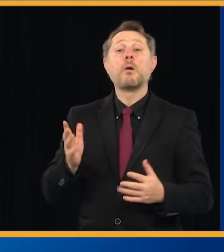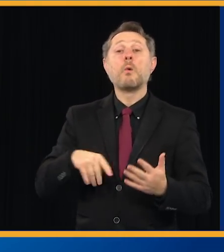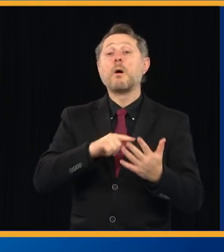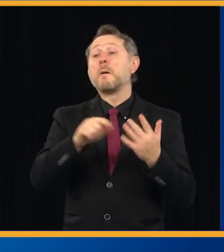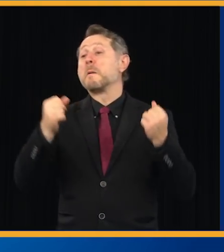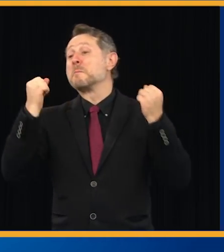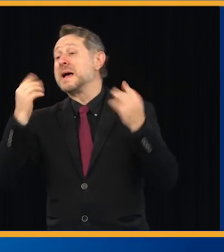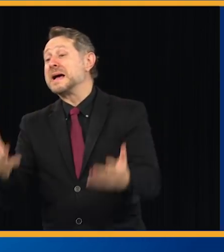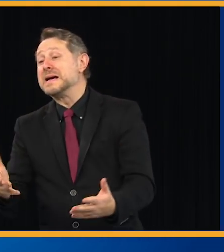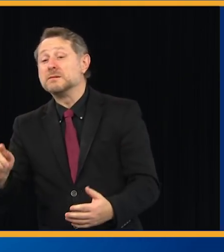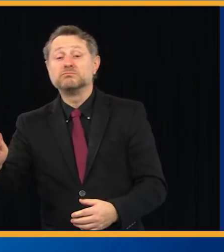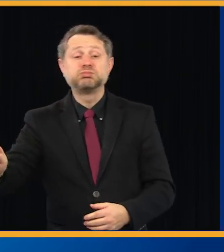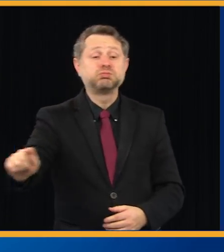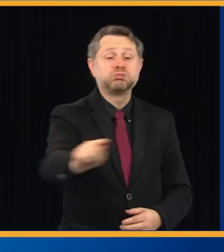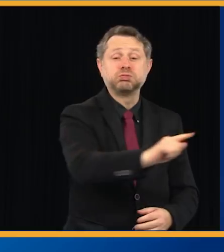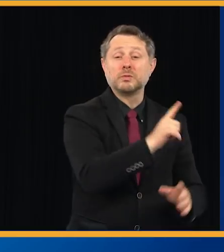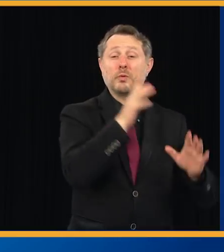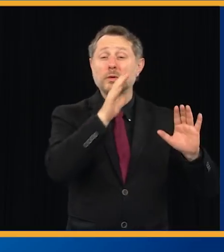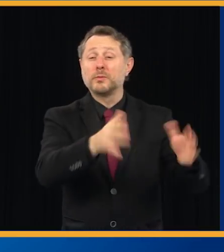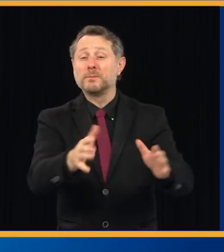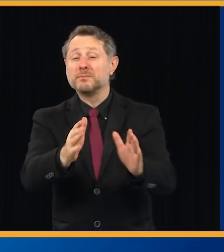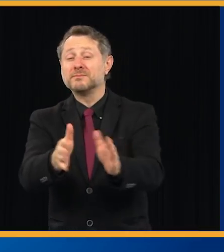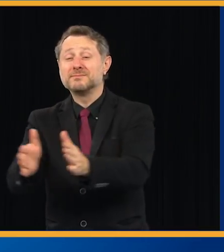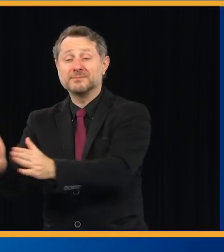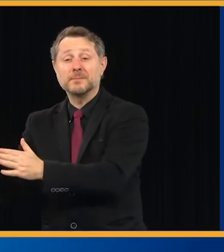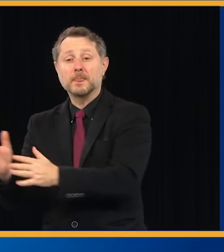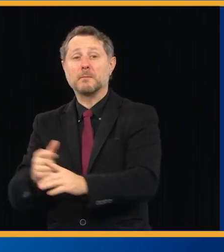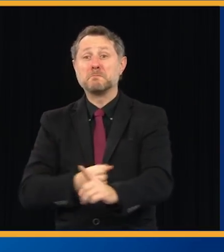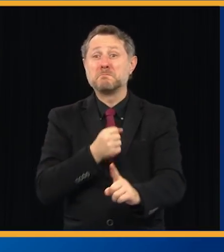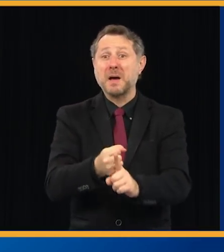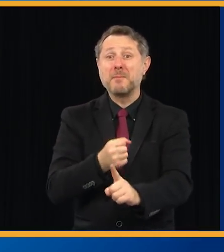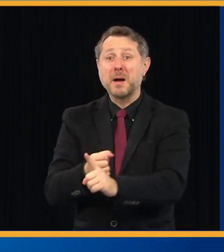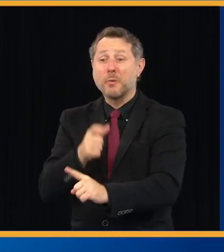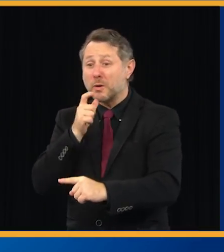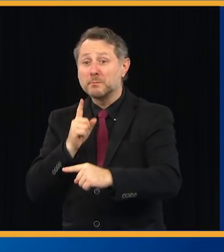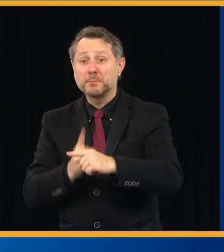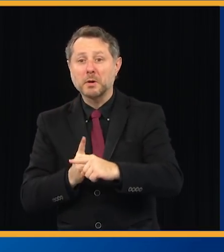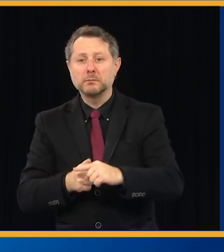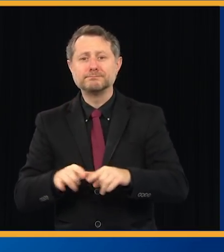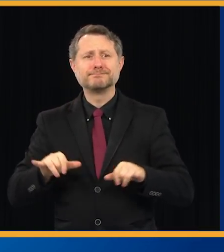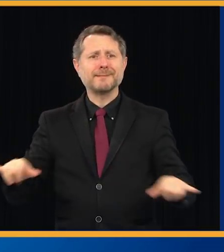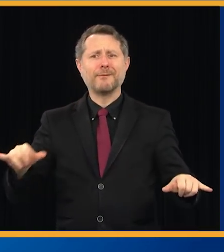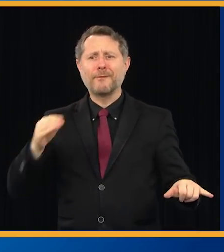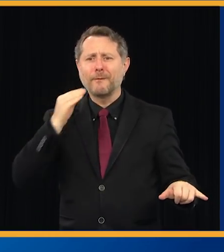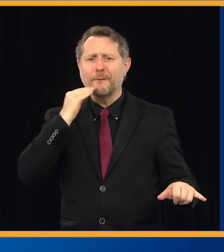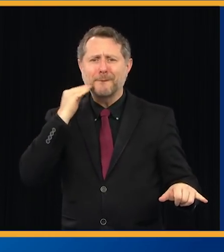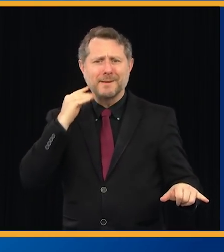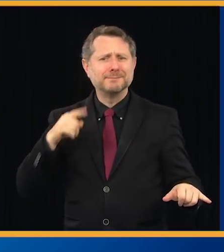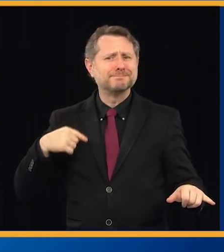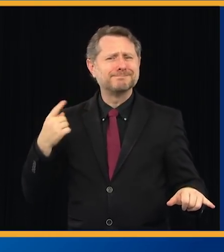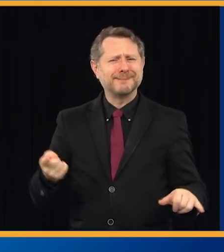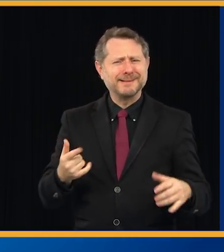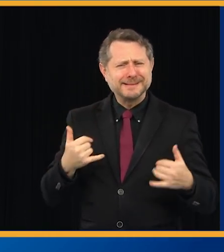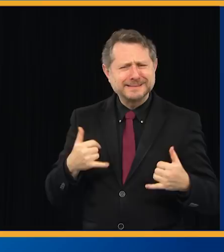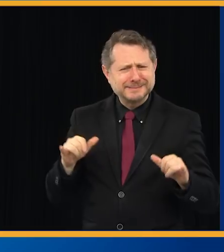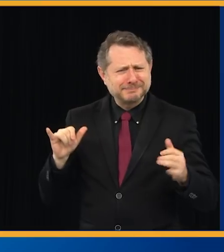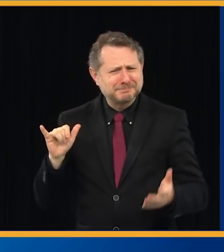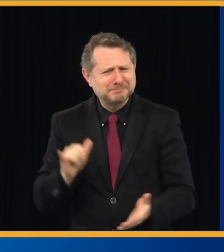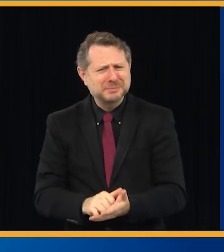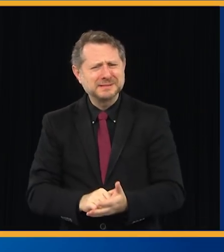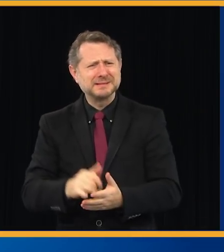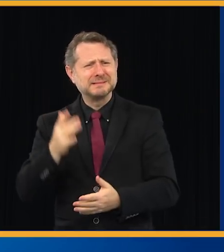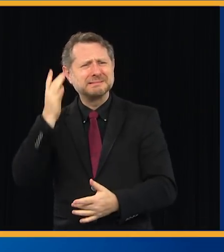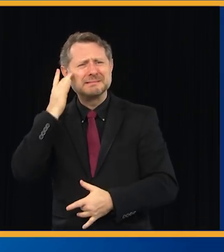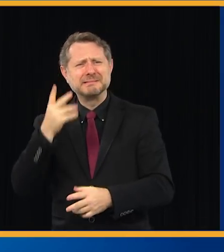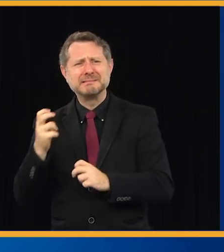there's been a lot of speculation about this, a lot of people, again, had opinions. A lot of people have been arguing where